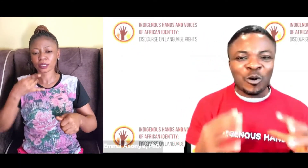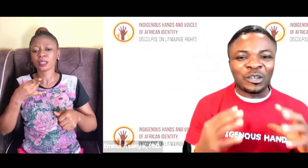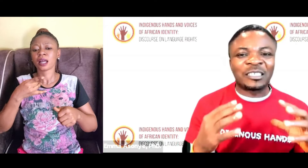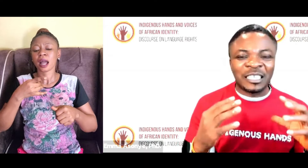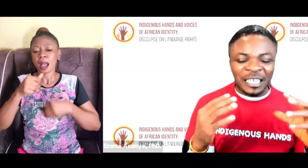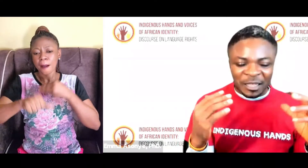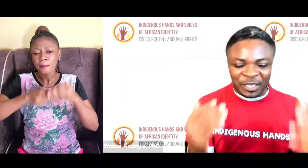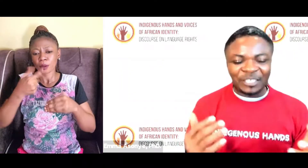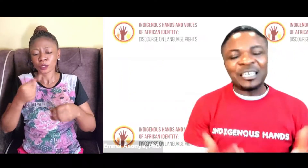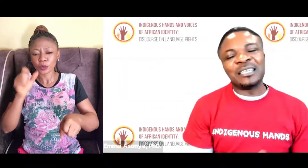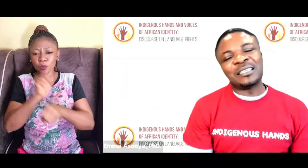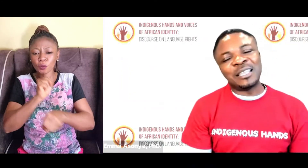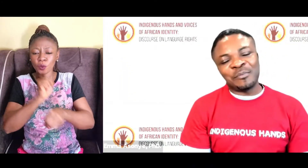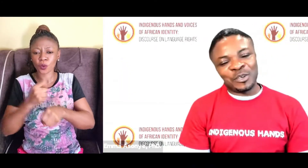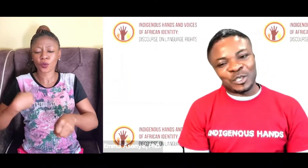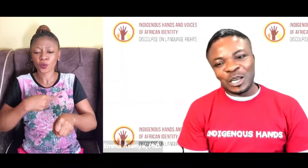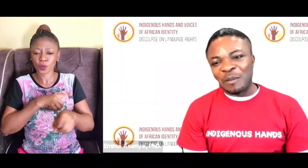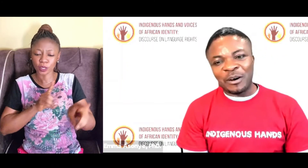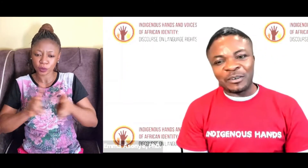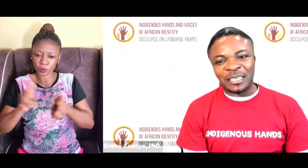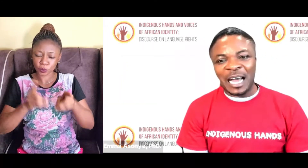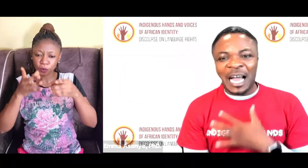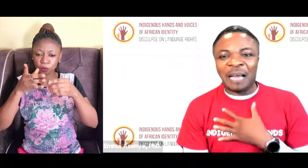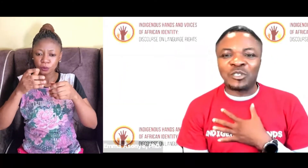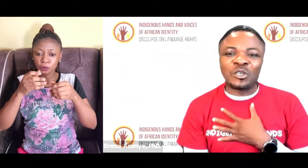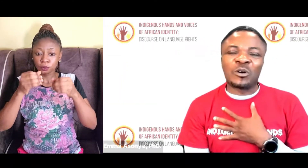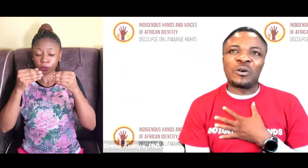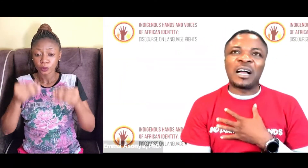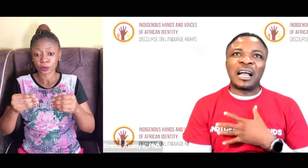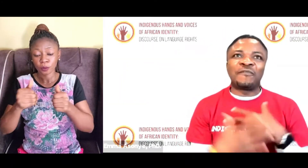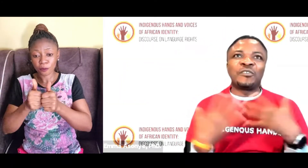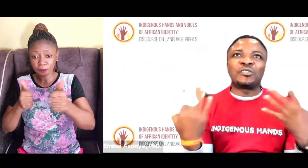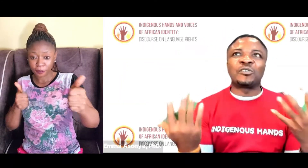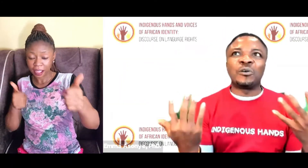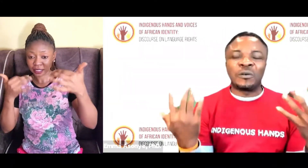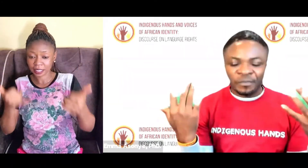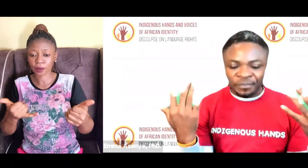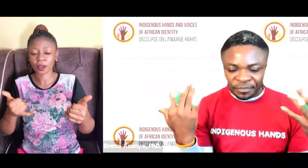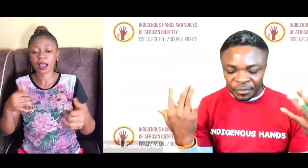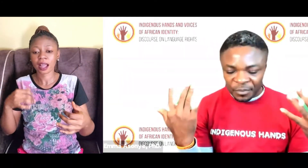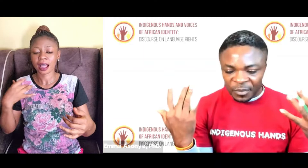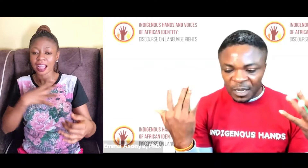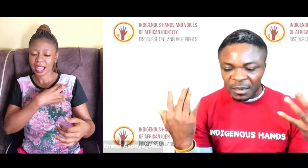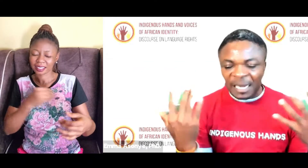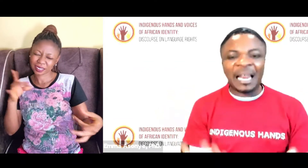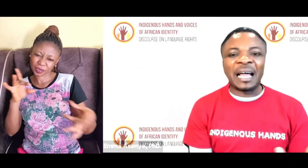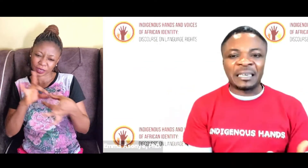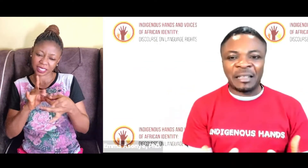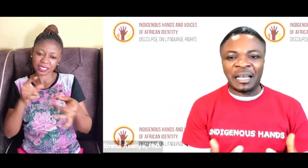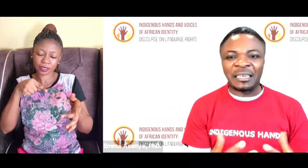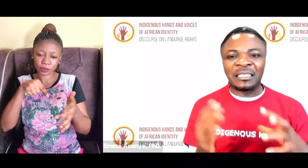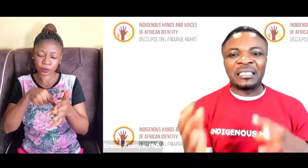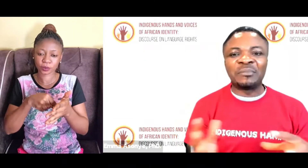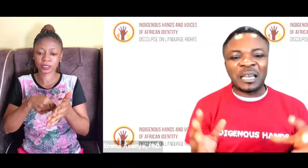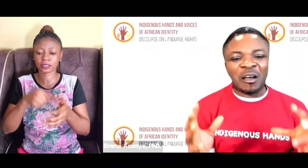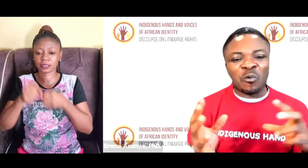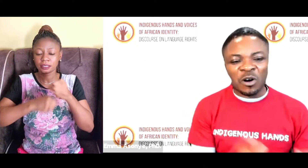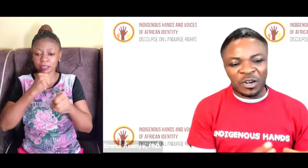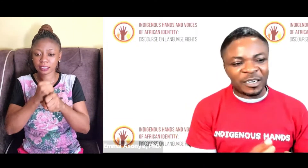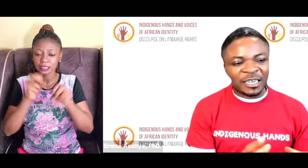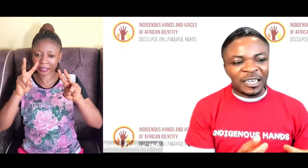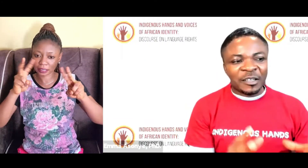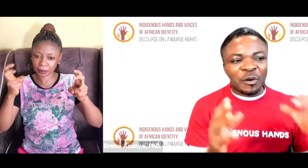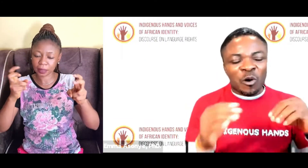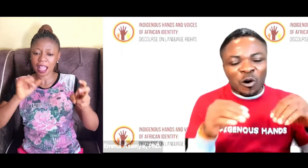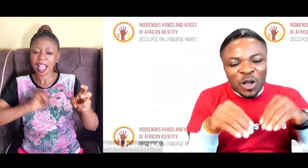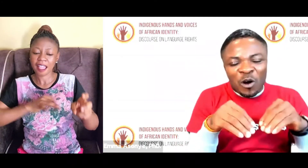to what this year's theme is all about. I feel so glad that it seems that our